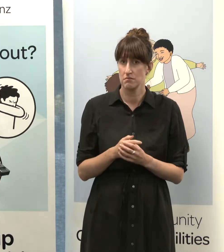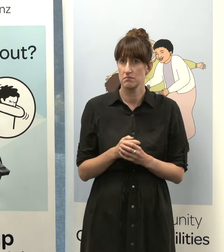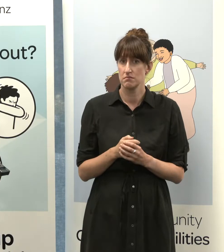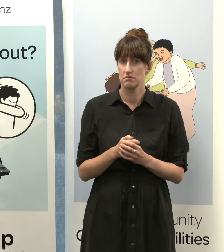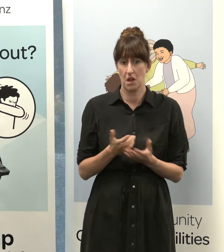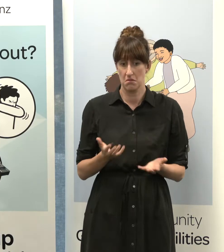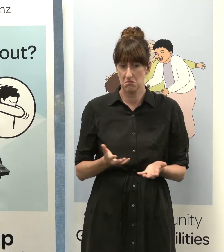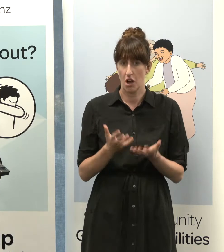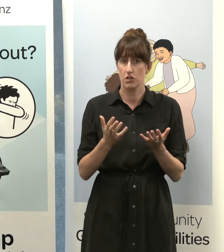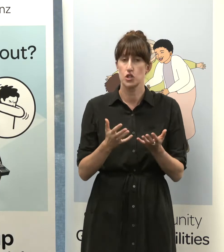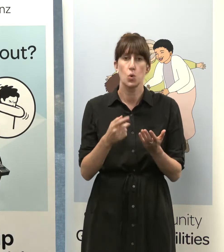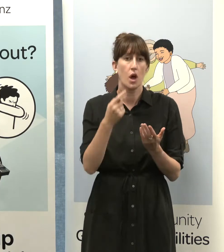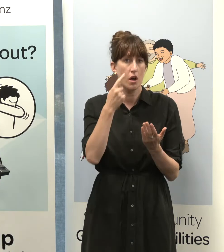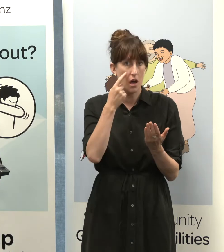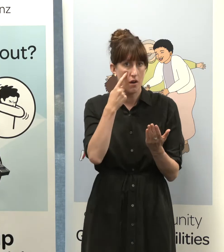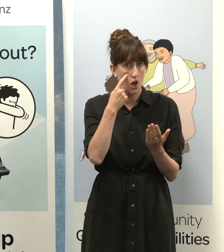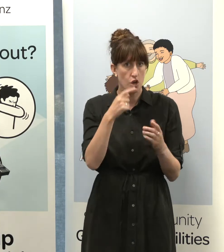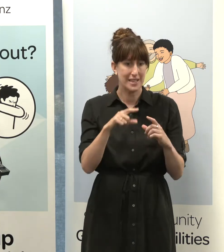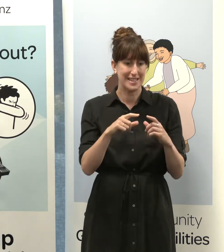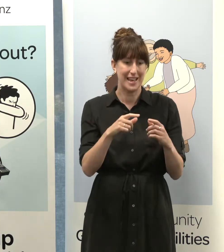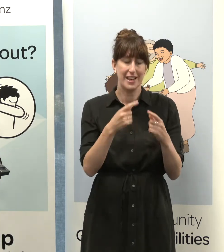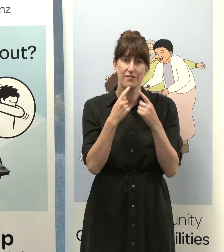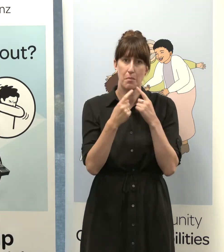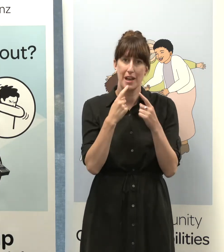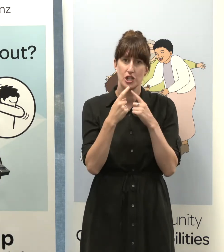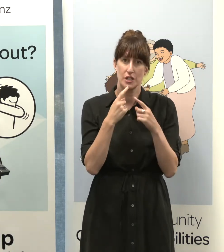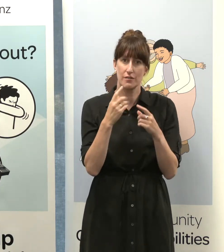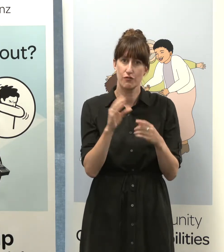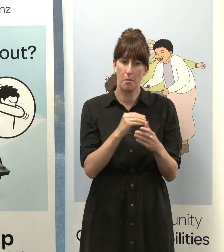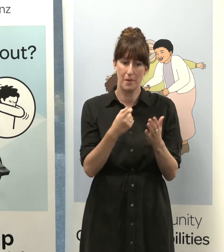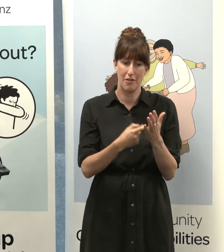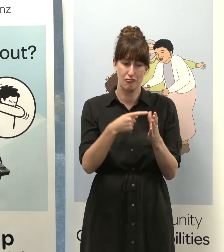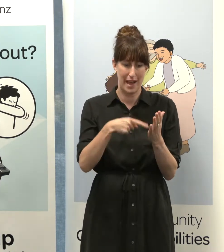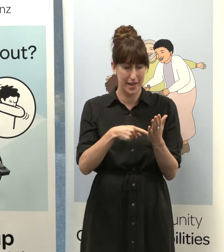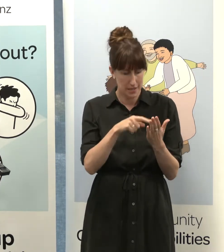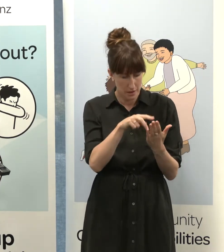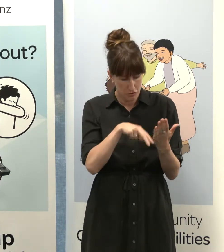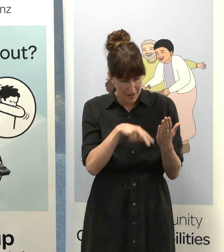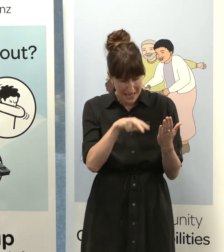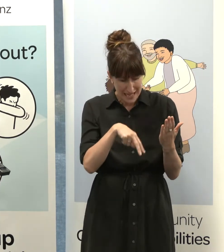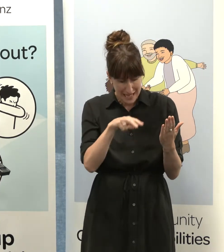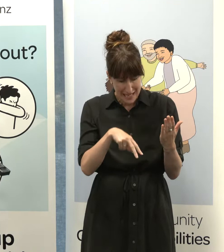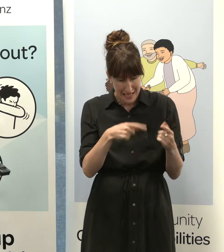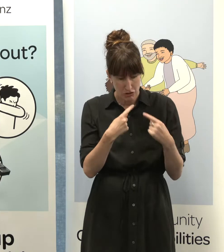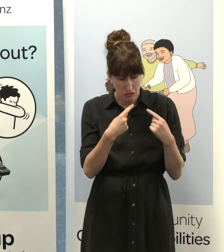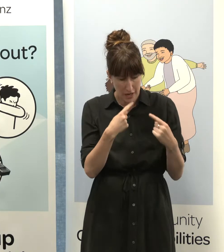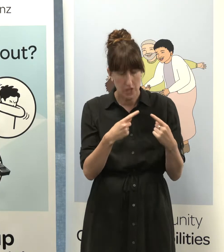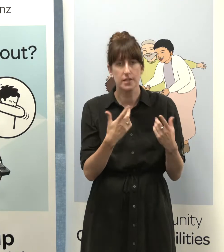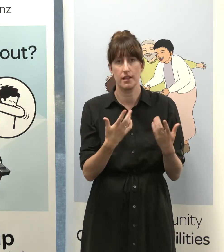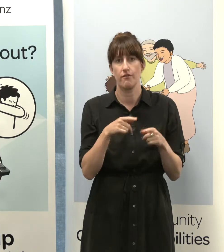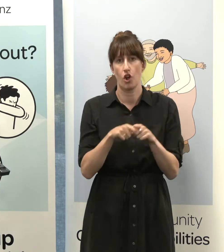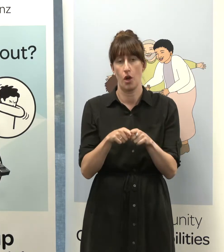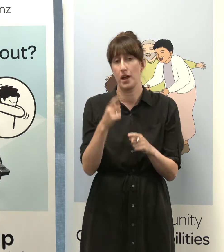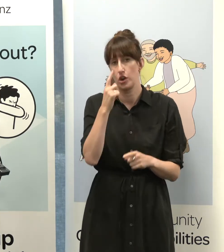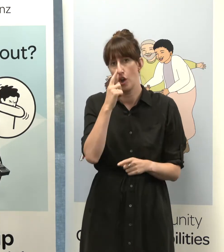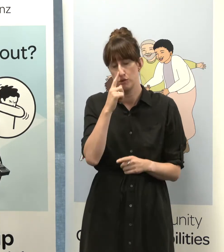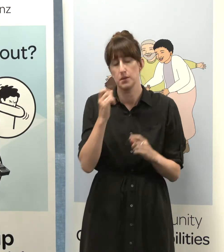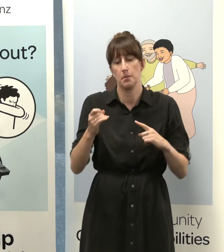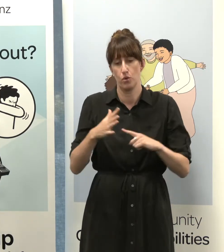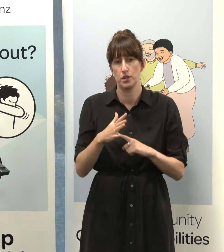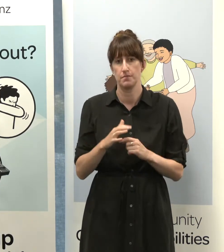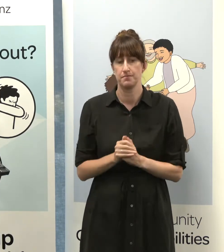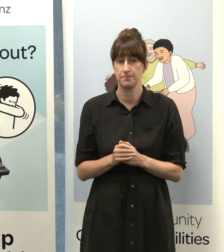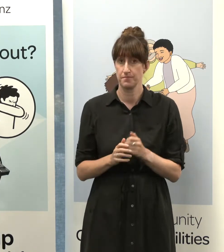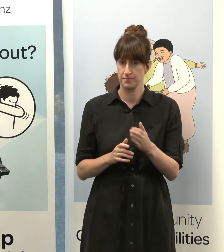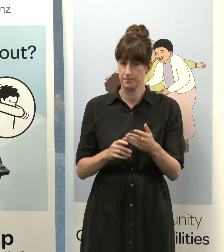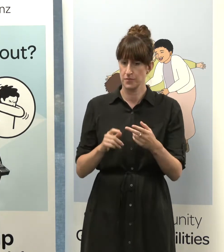I'd encourage people to follow the instructions, but certainly swabbing the nose is most important. Also, just on long COVID, how much of a problem do you envision